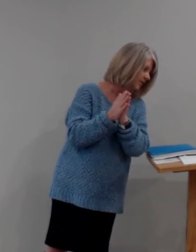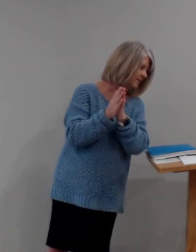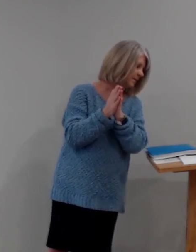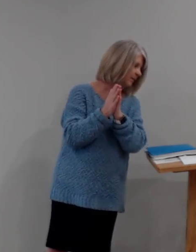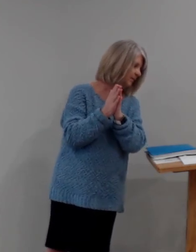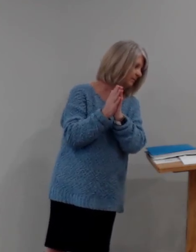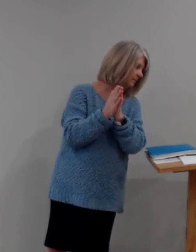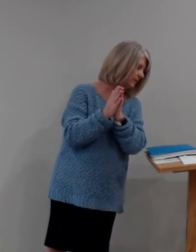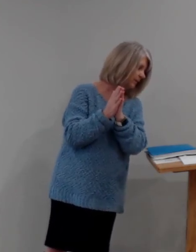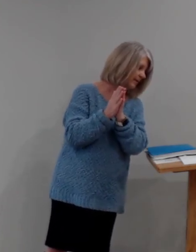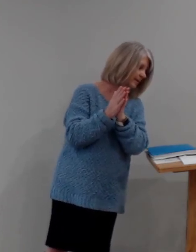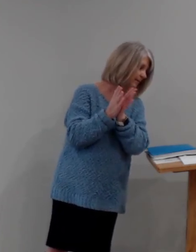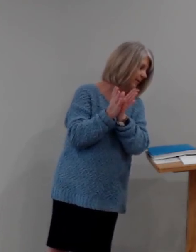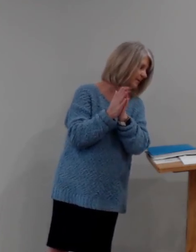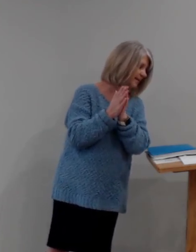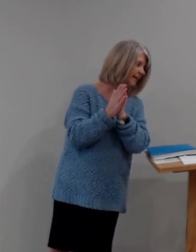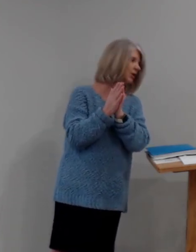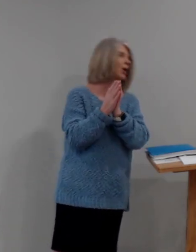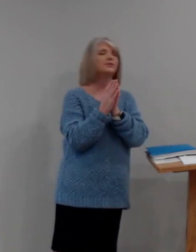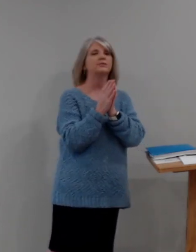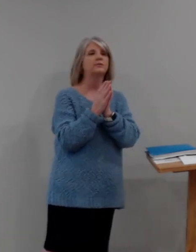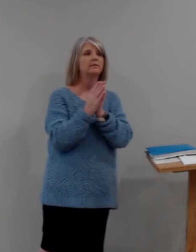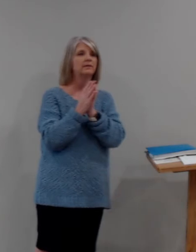Christmas. Oh, okay. I'll skip that one. Santa Claus.